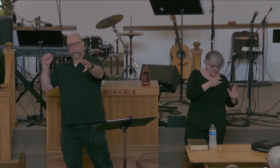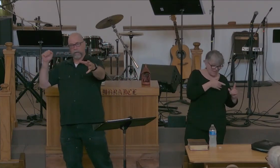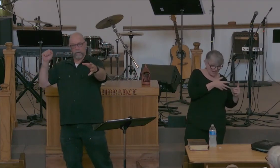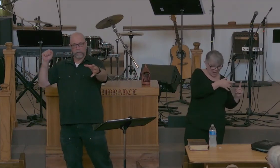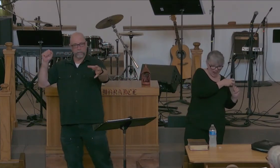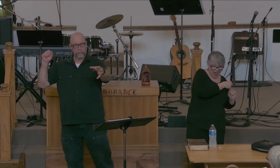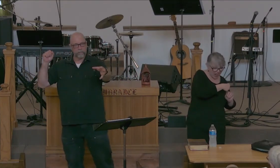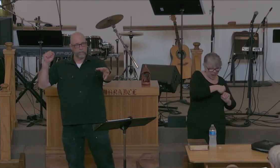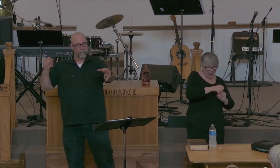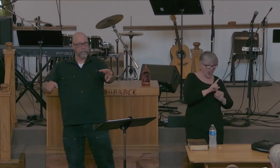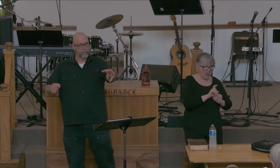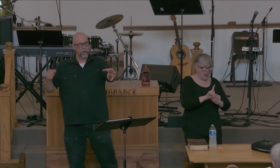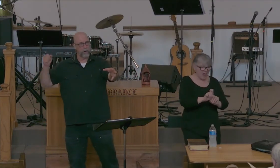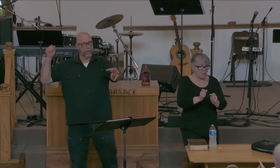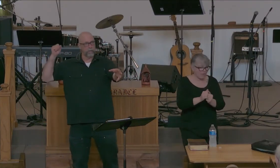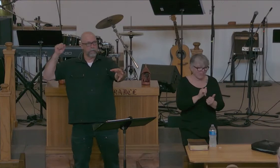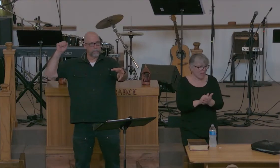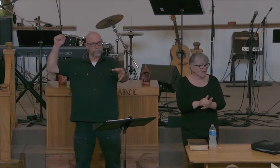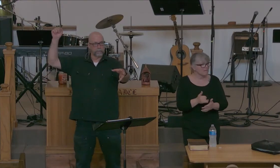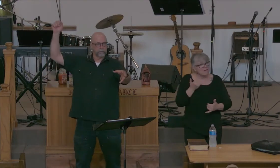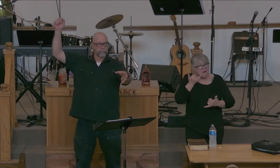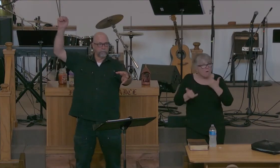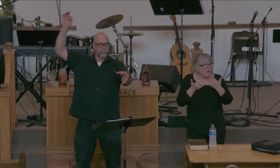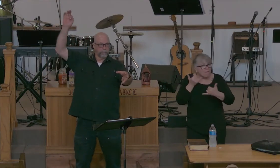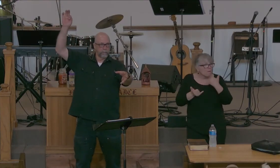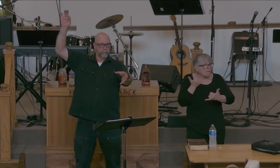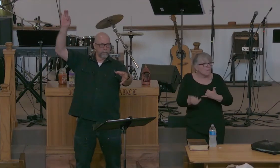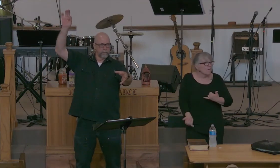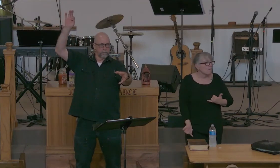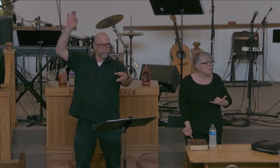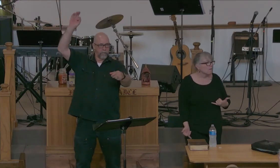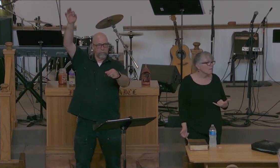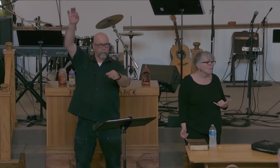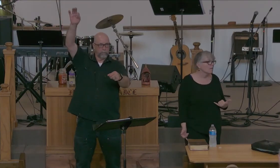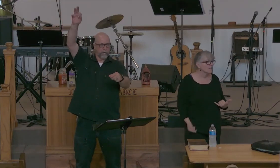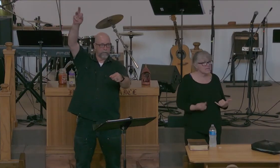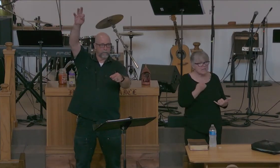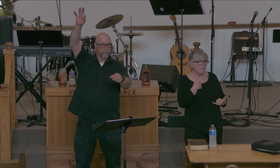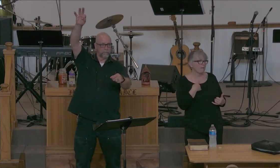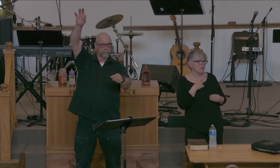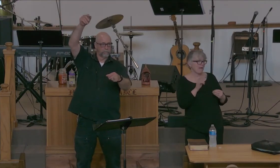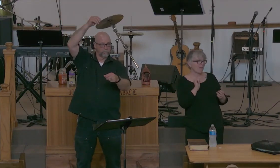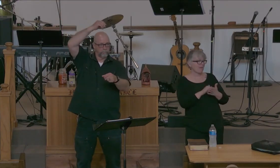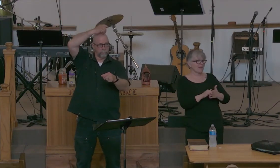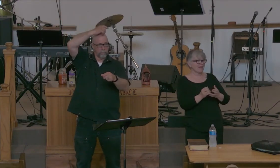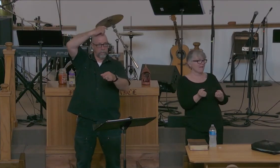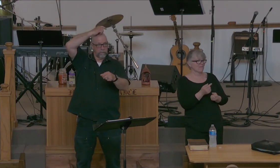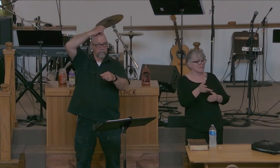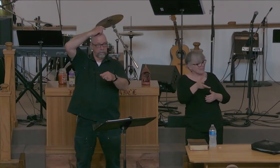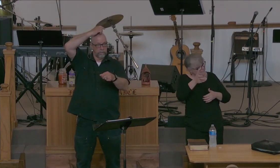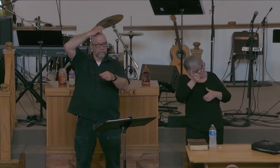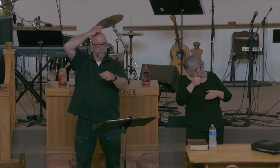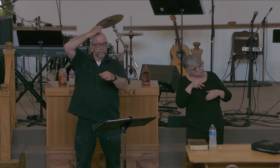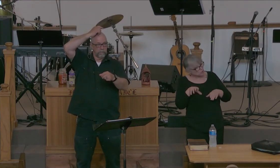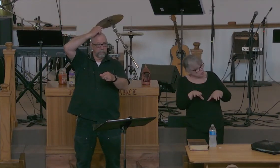it, and then they call and tell me all about it.